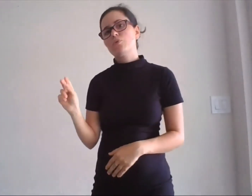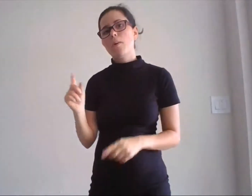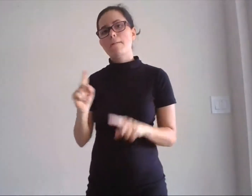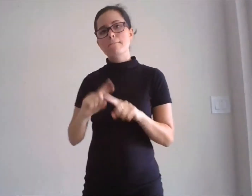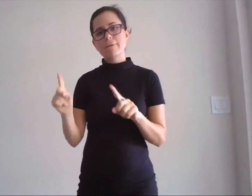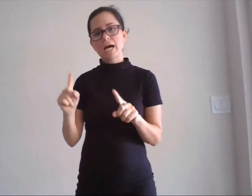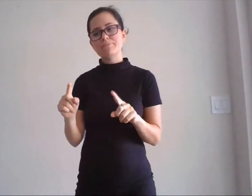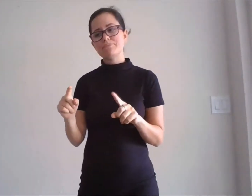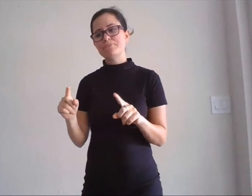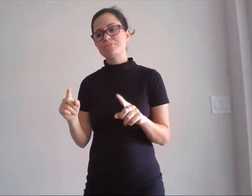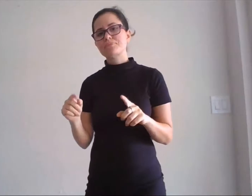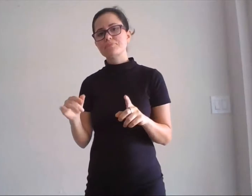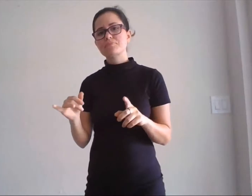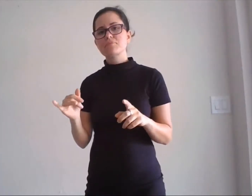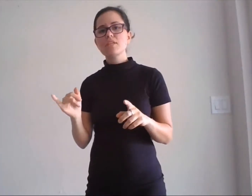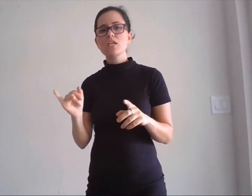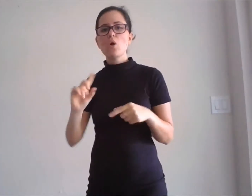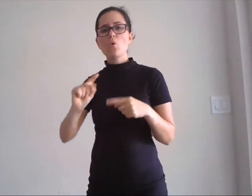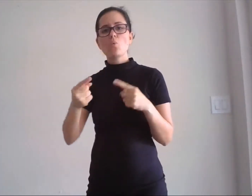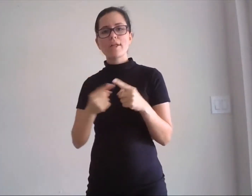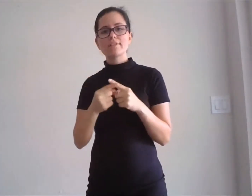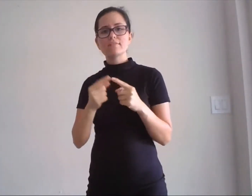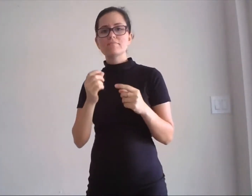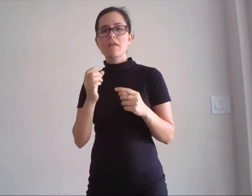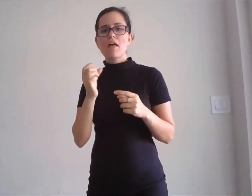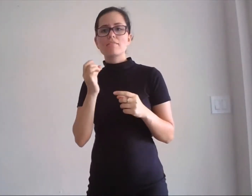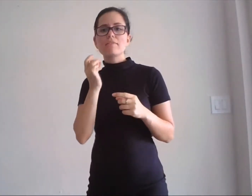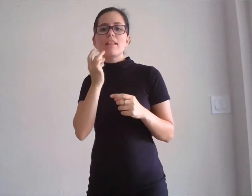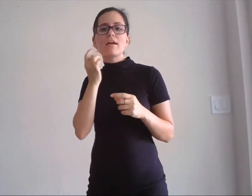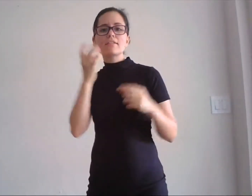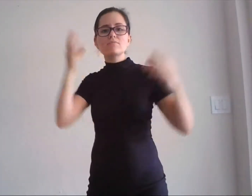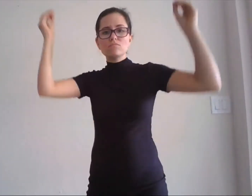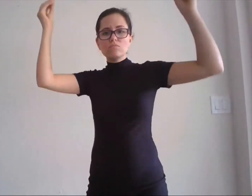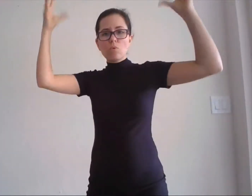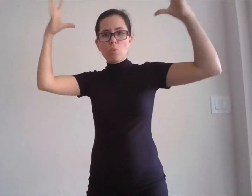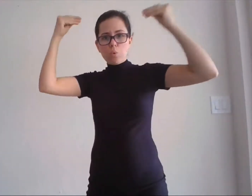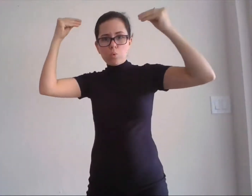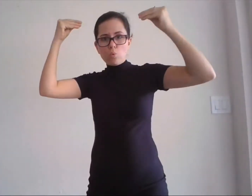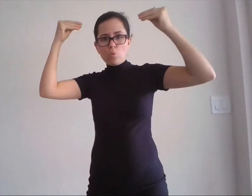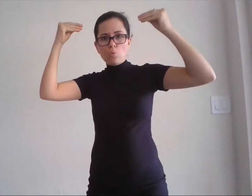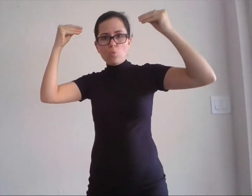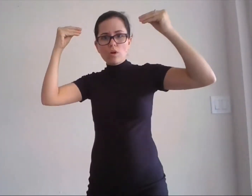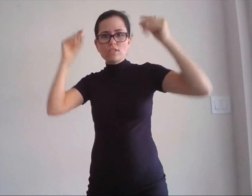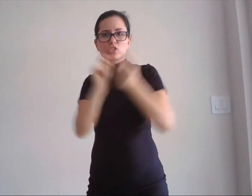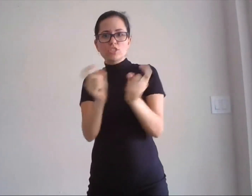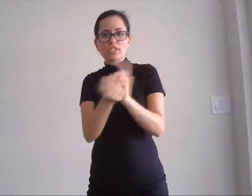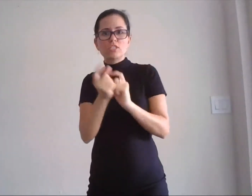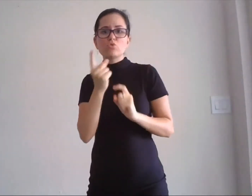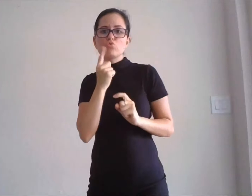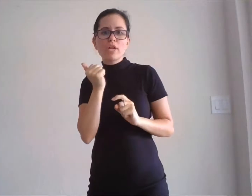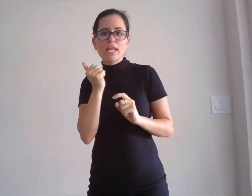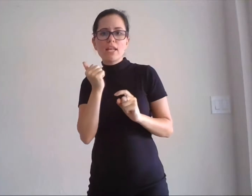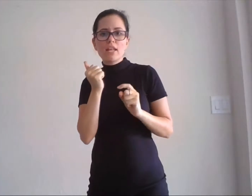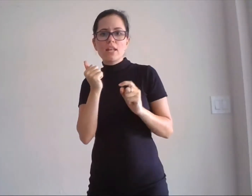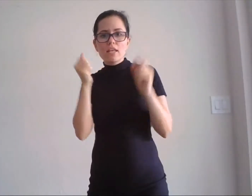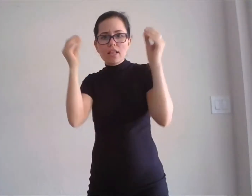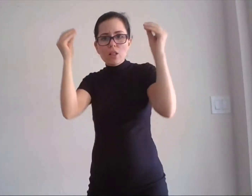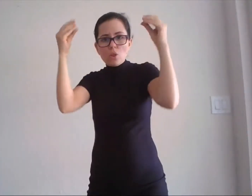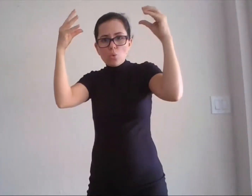It feels like a horror movie. Like, I found my own self getting scared. And then I realized that my kid was crying, and I was like, I got to back off on